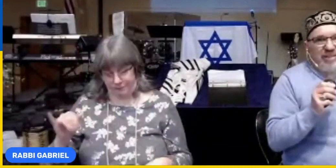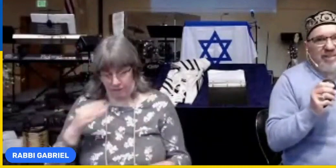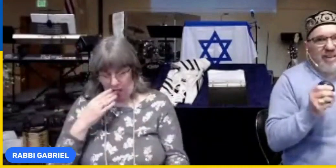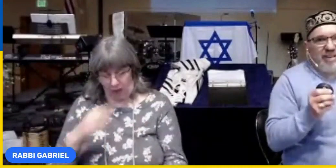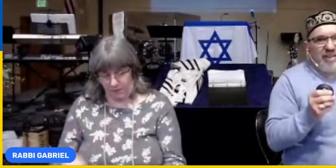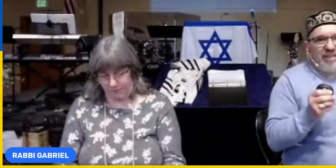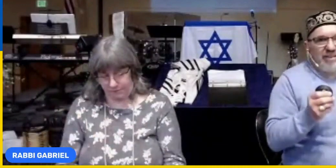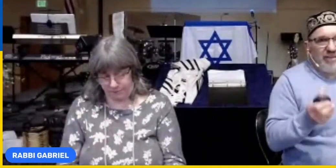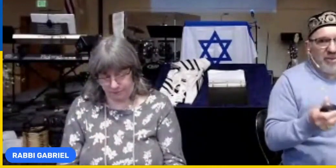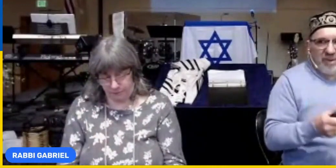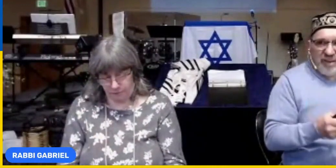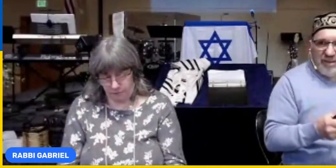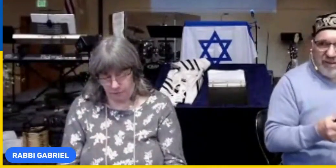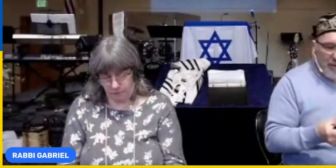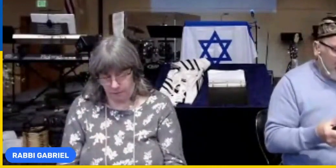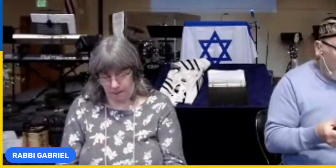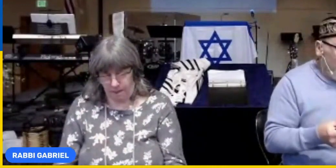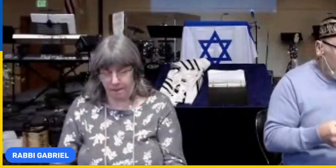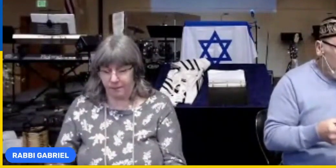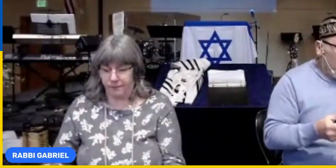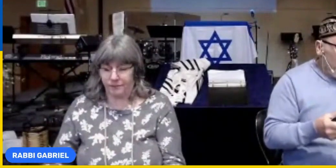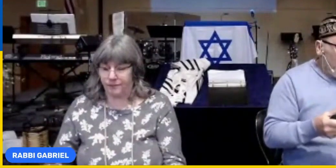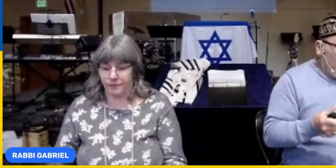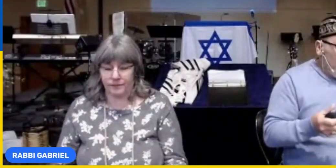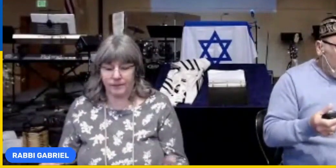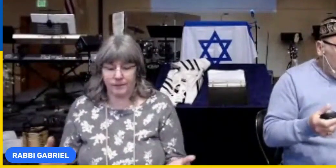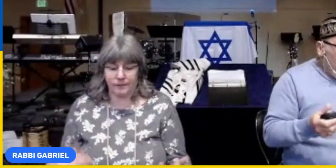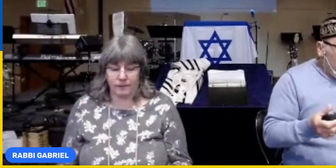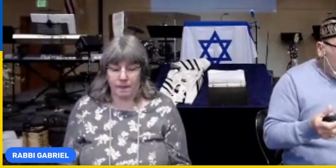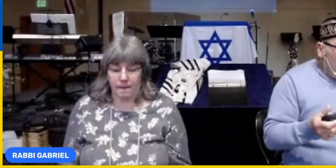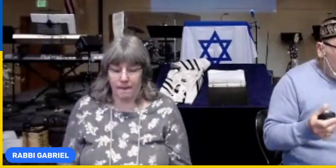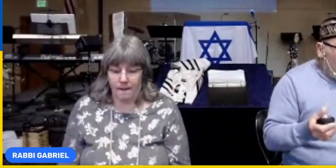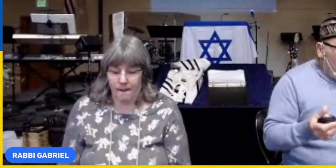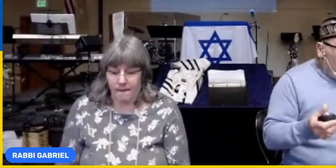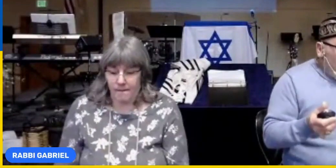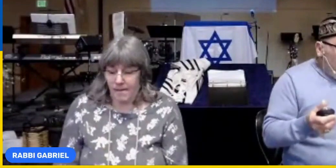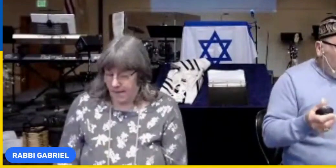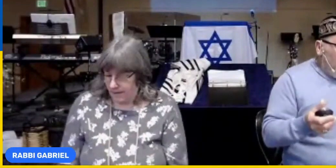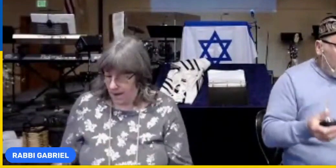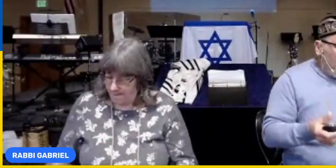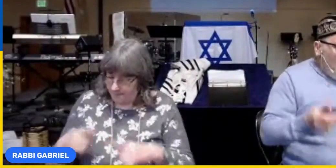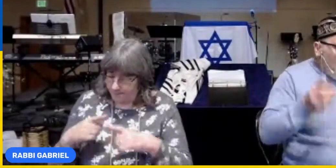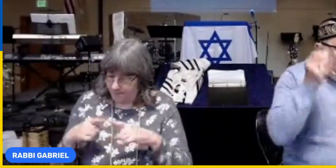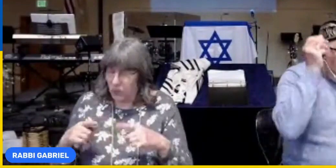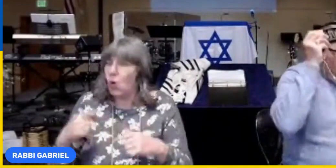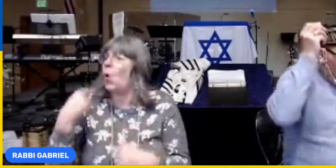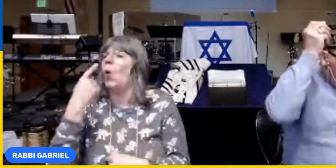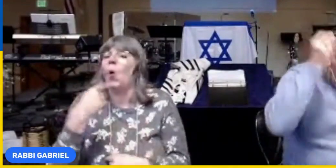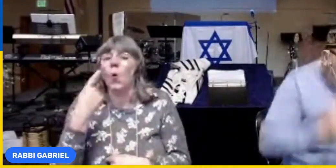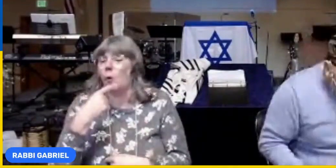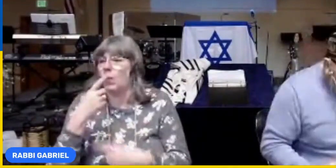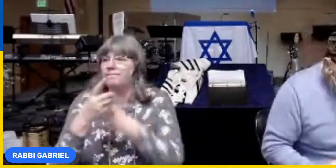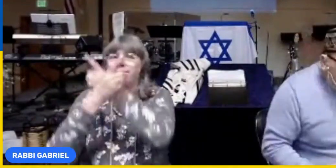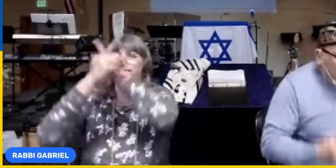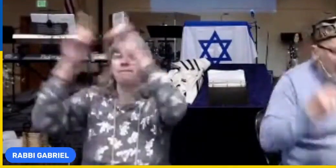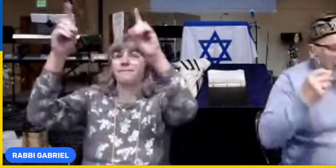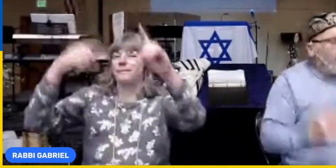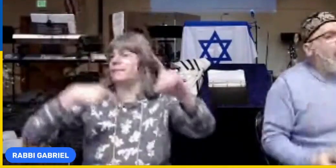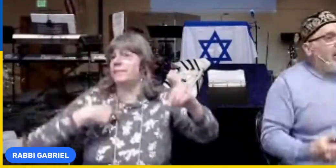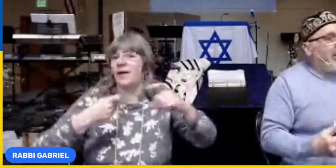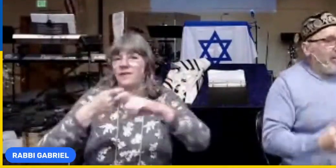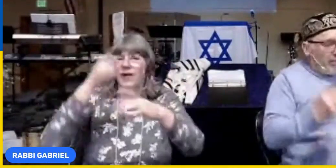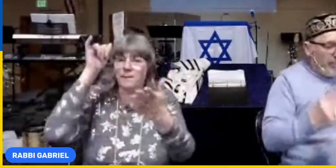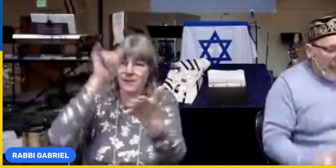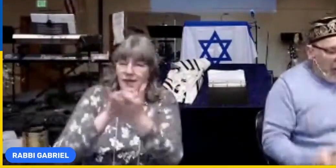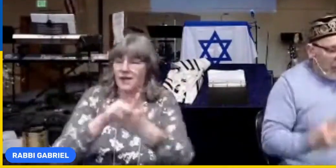that we're not totally okay. So, and then he says, who will rescue me from